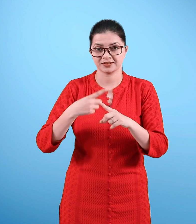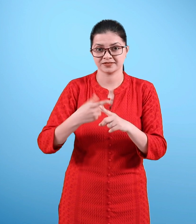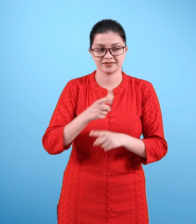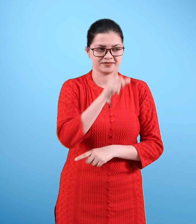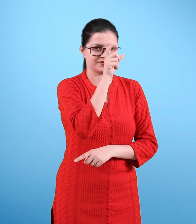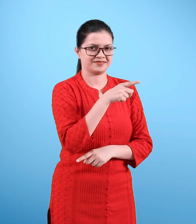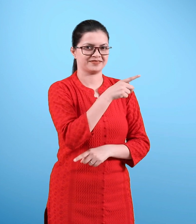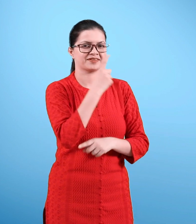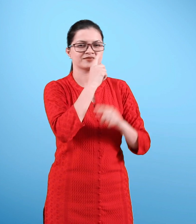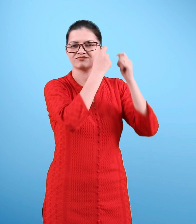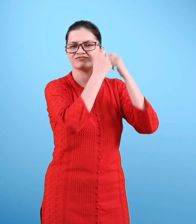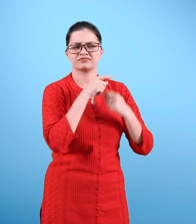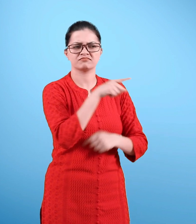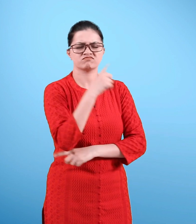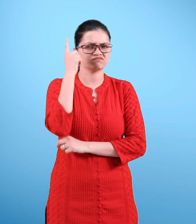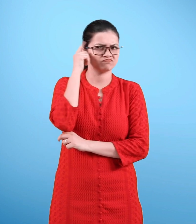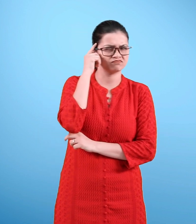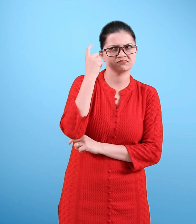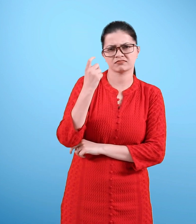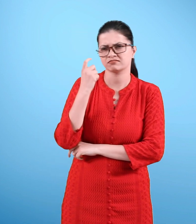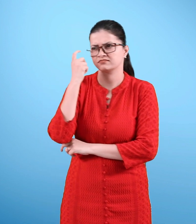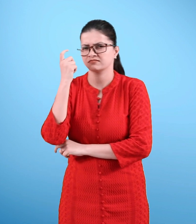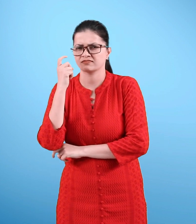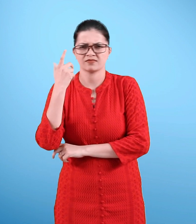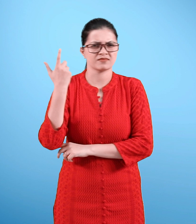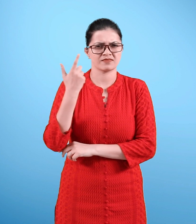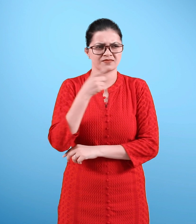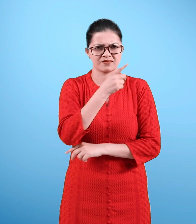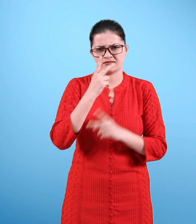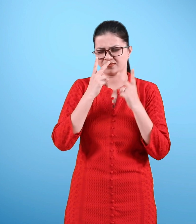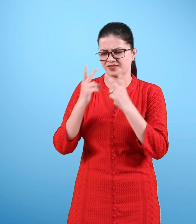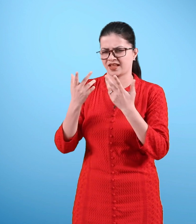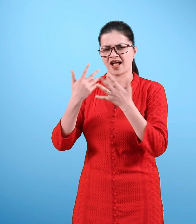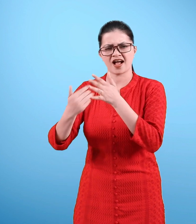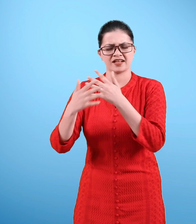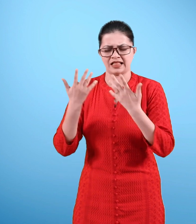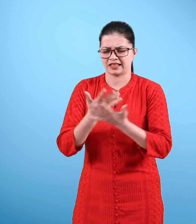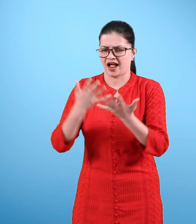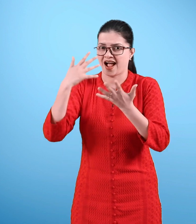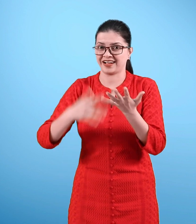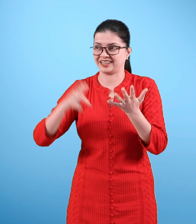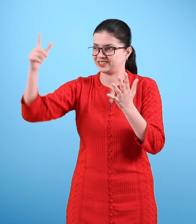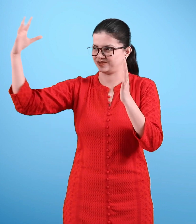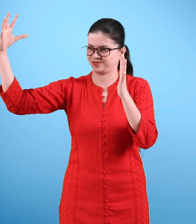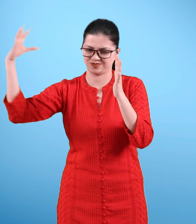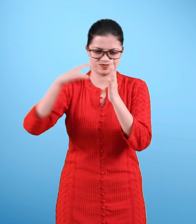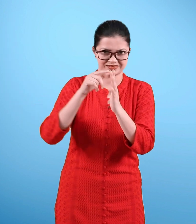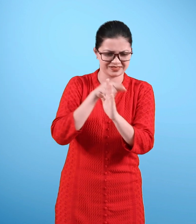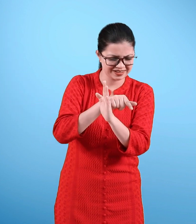Paheli has another thought. Surely all these results that we are seeing, formation of shadows and pinhole images,